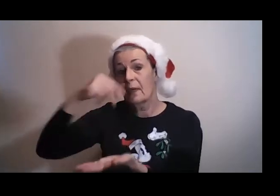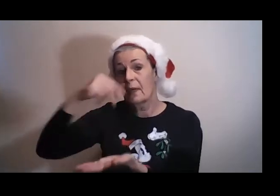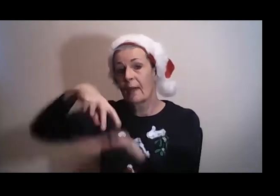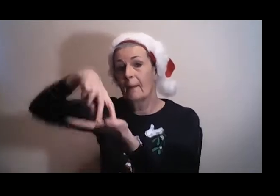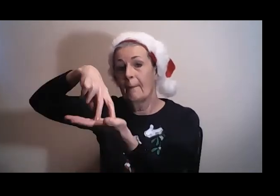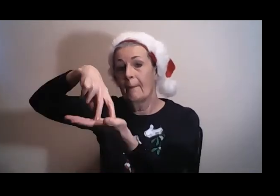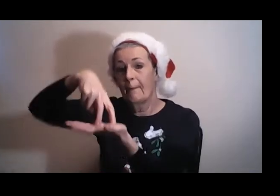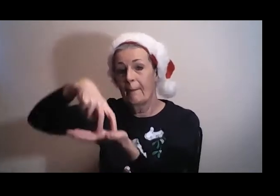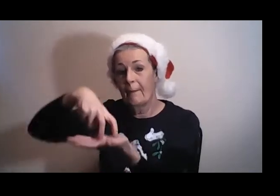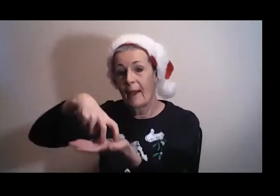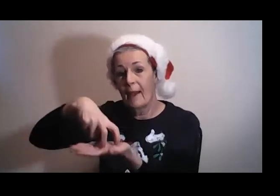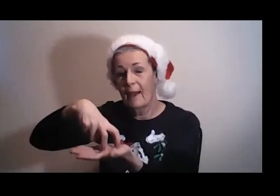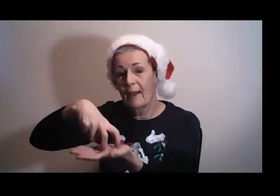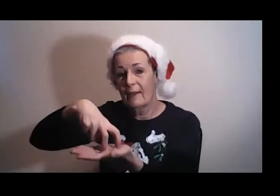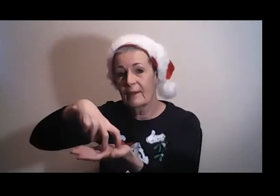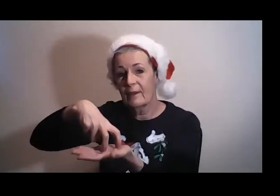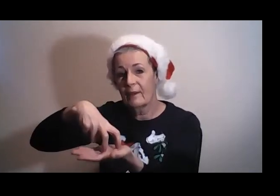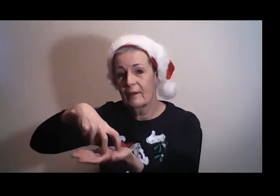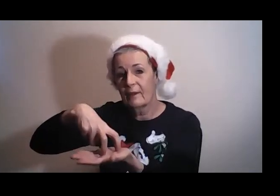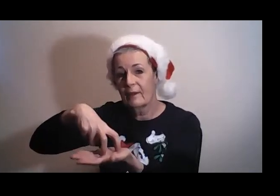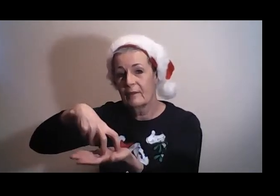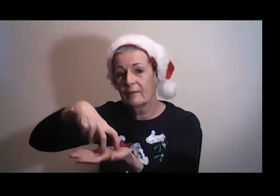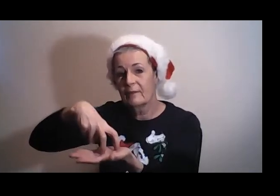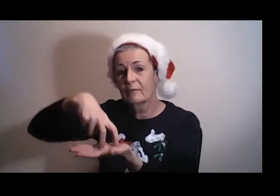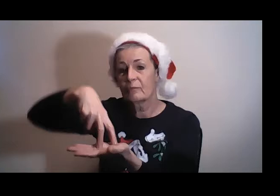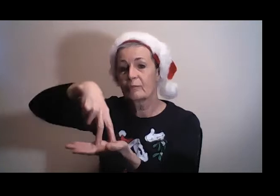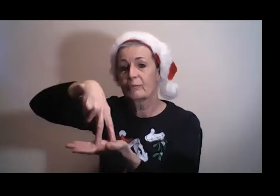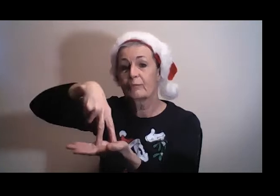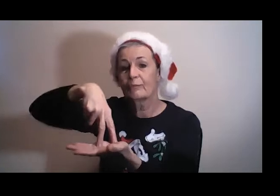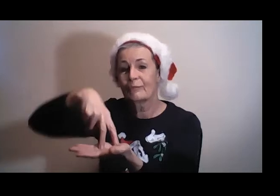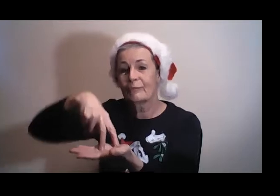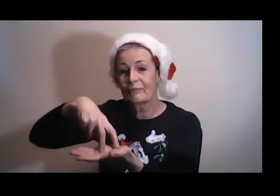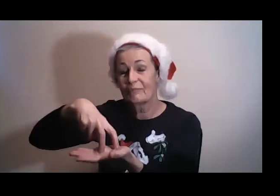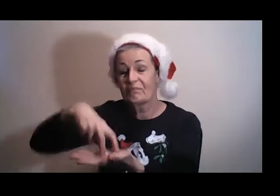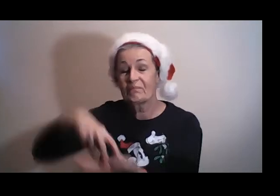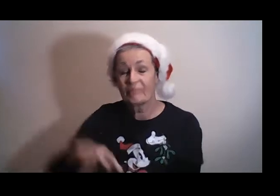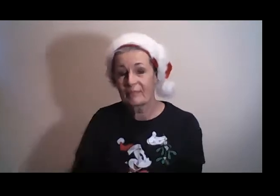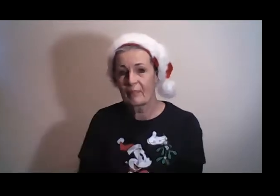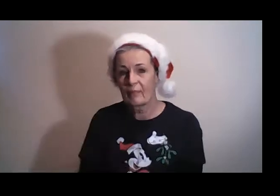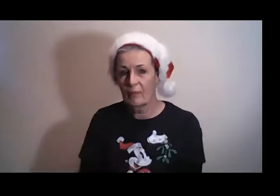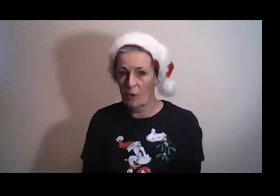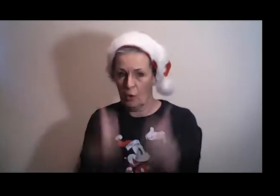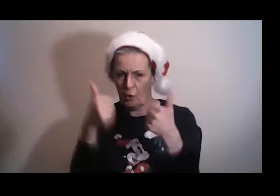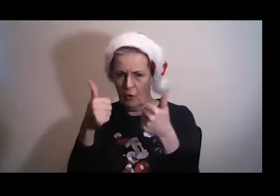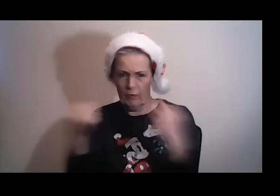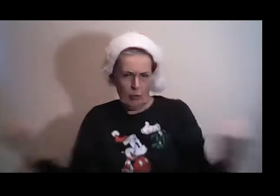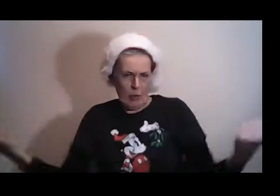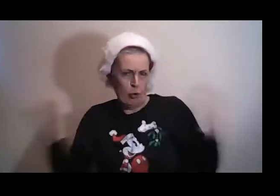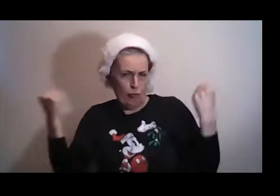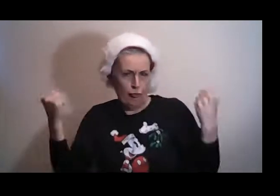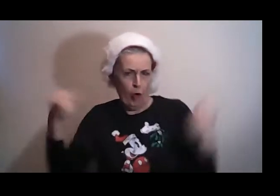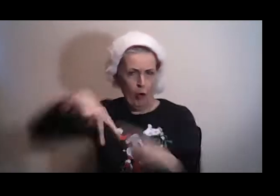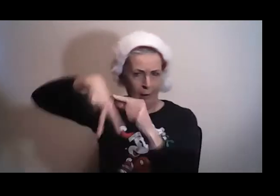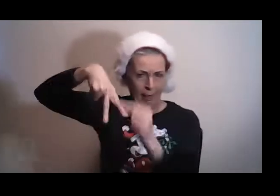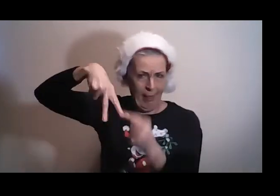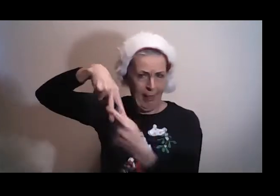And then when you feel ready, you can just hold it again. It's really good for strengthening your legs. And it